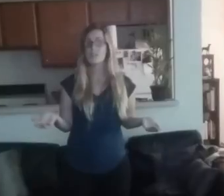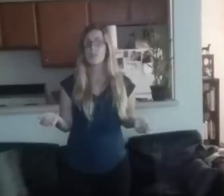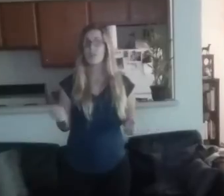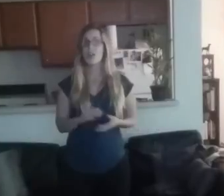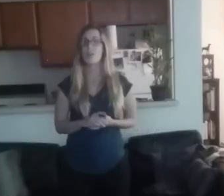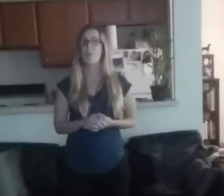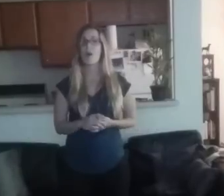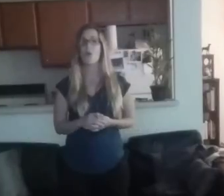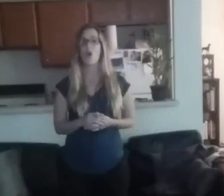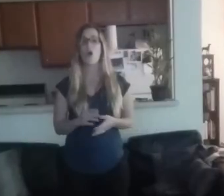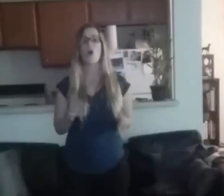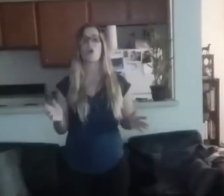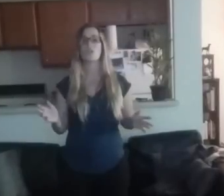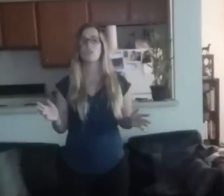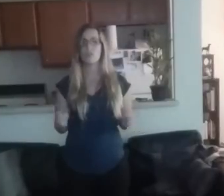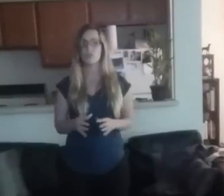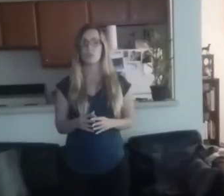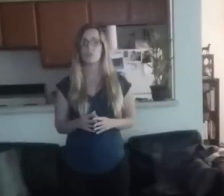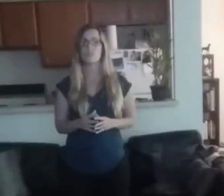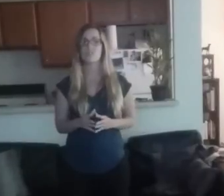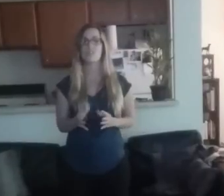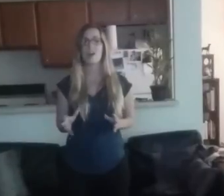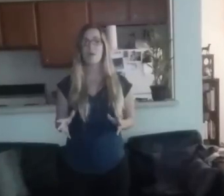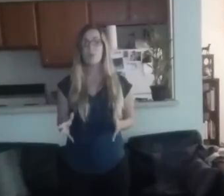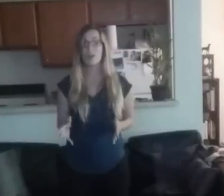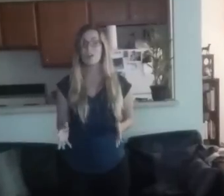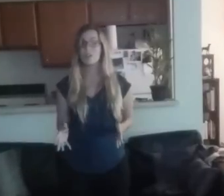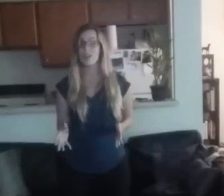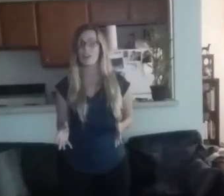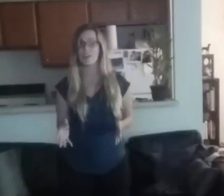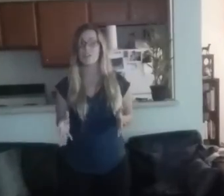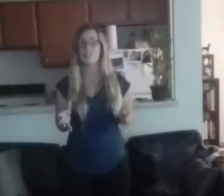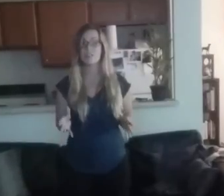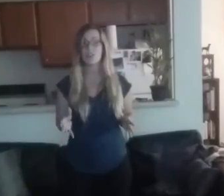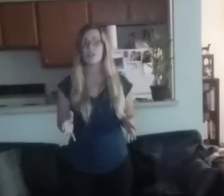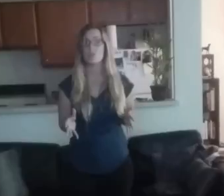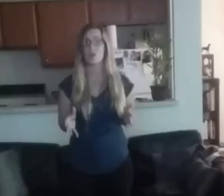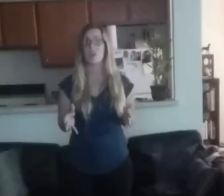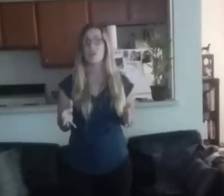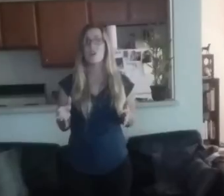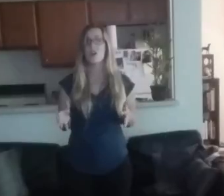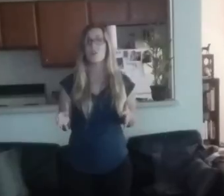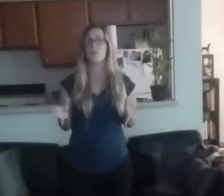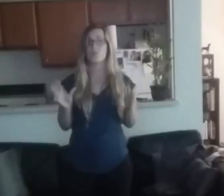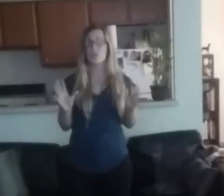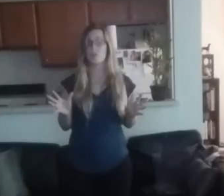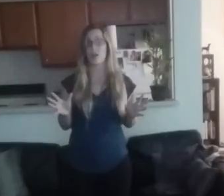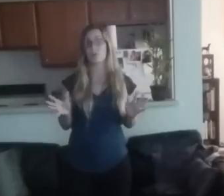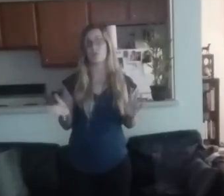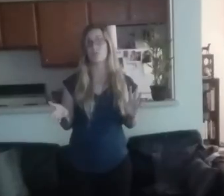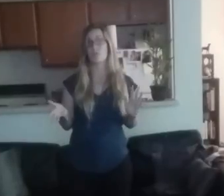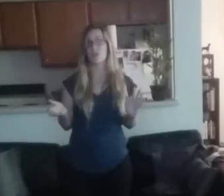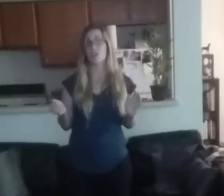of it can empower all of you to stop cracking your neck and seek treatment options for